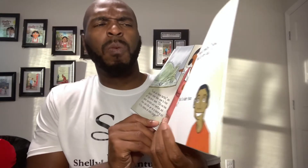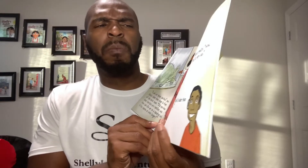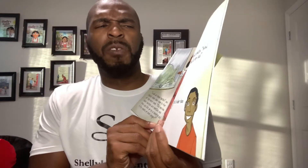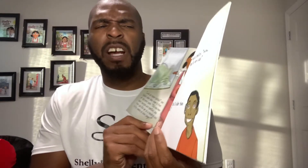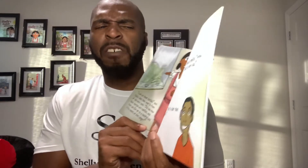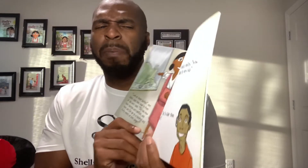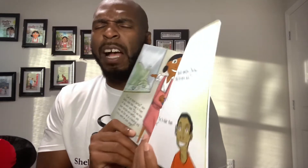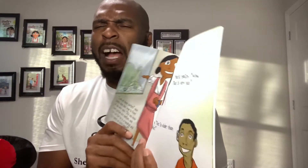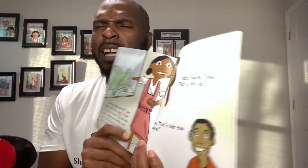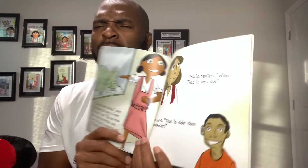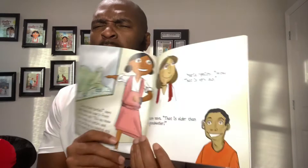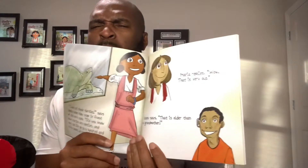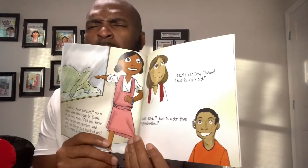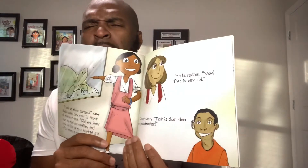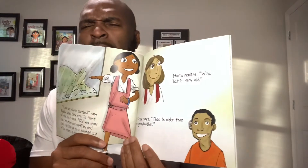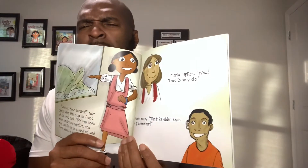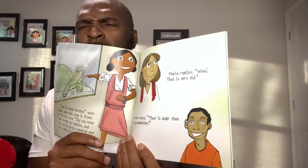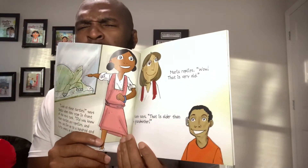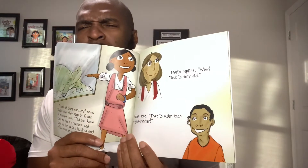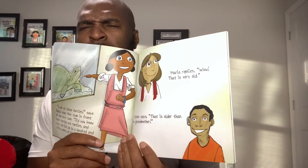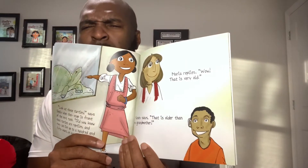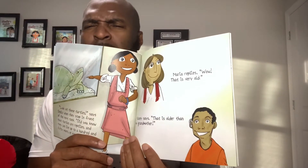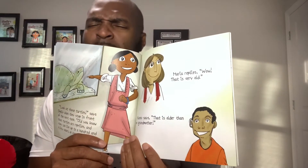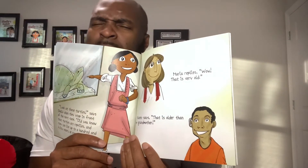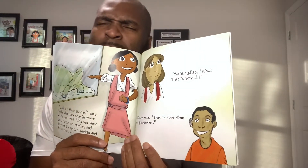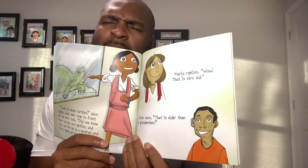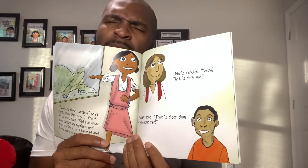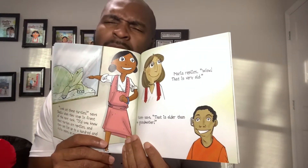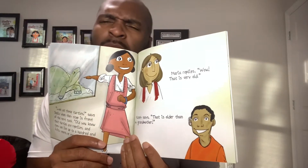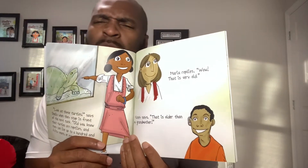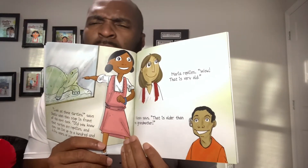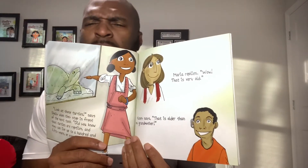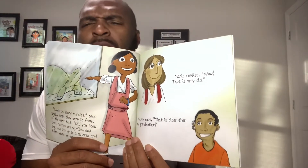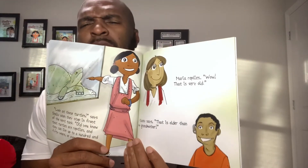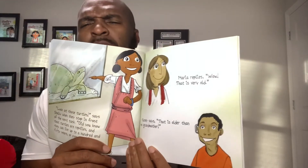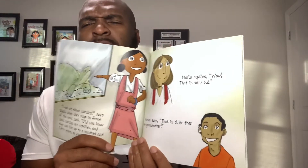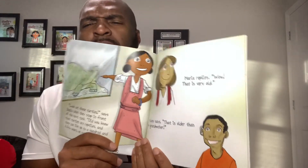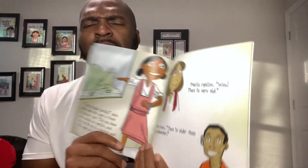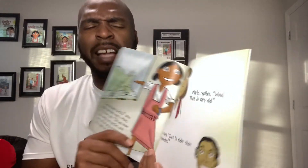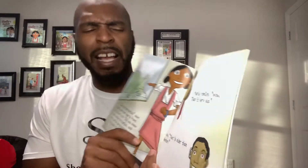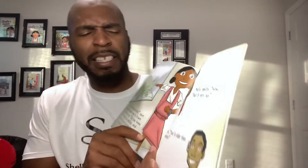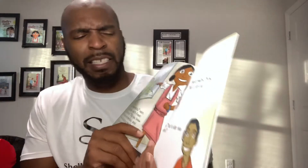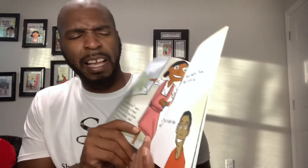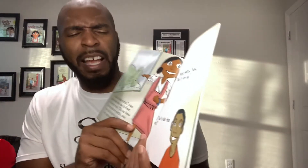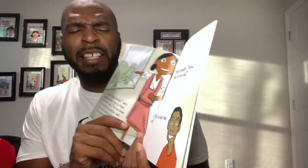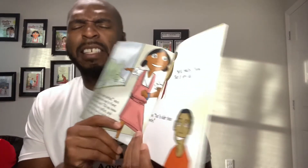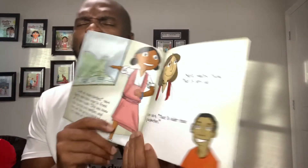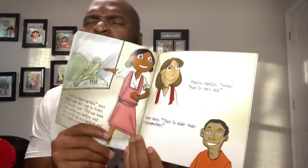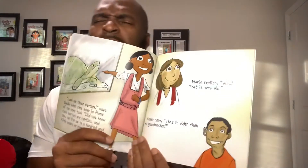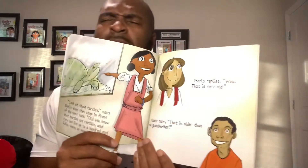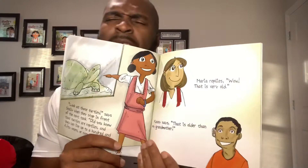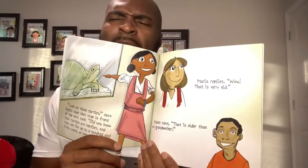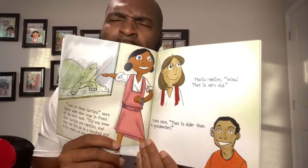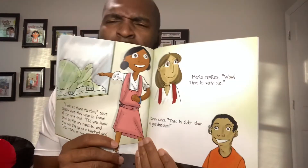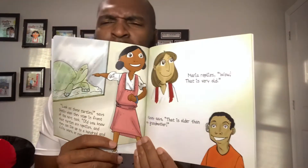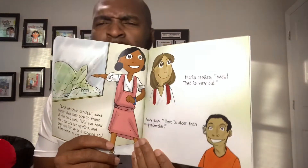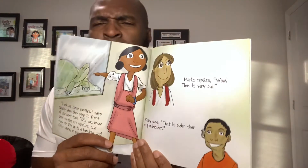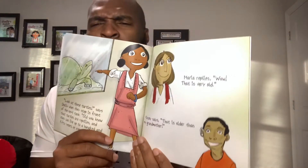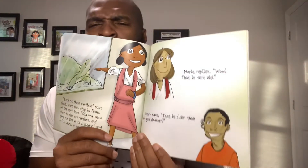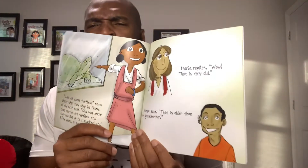Maria replies, "Wow, that is very old." Casey says, "That is older than my